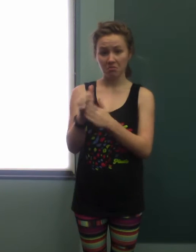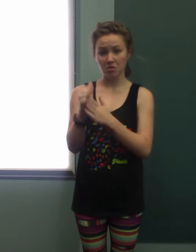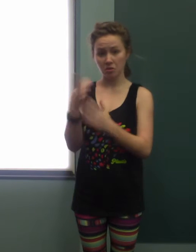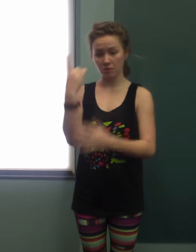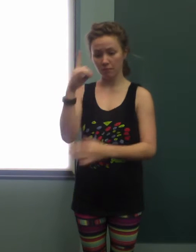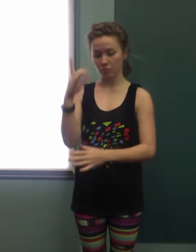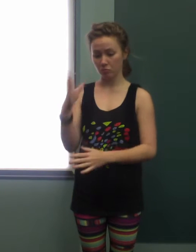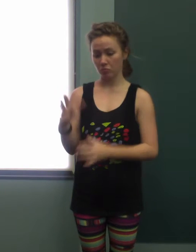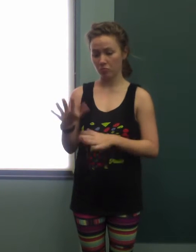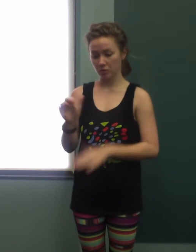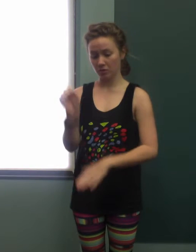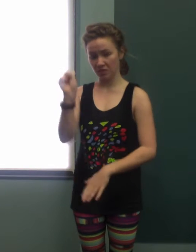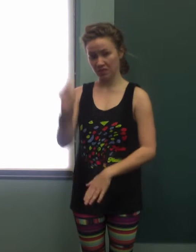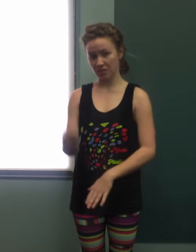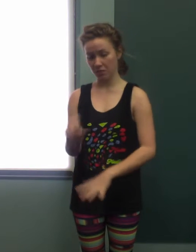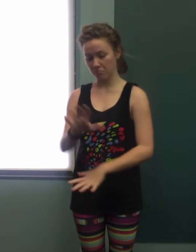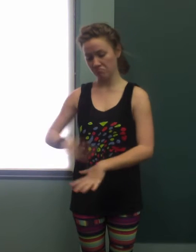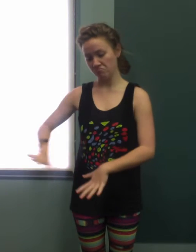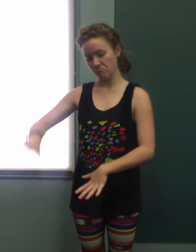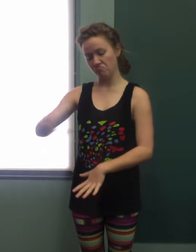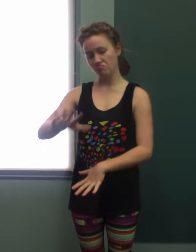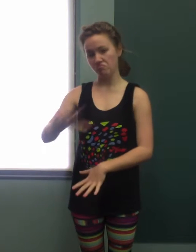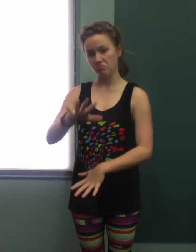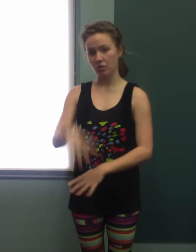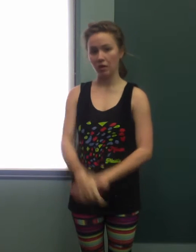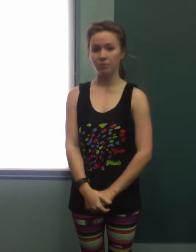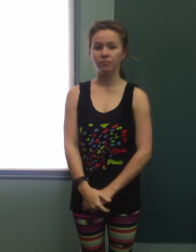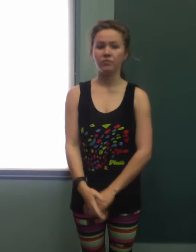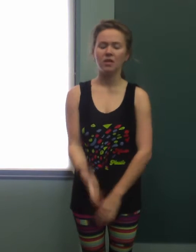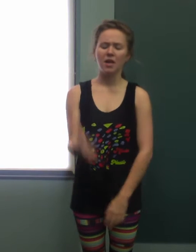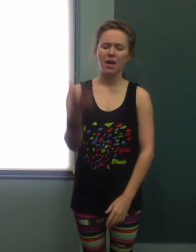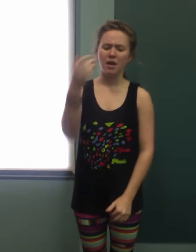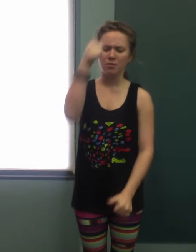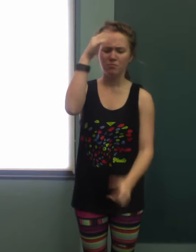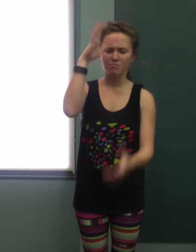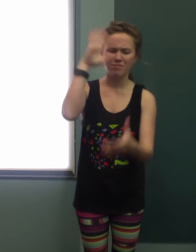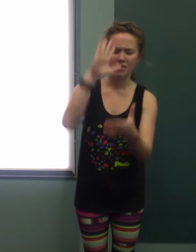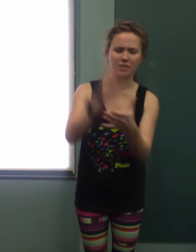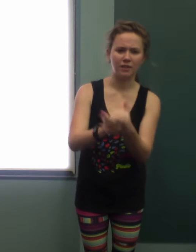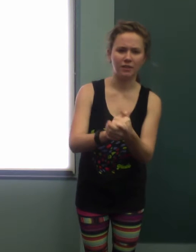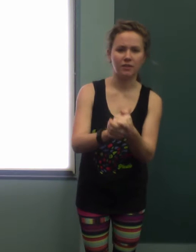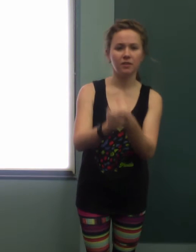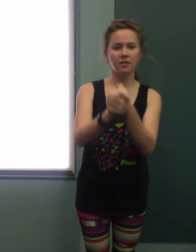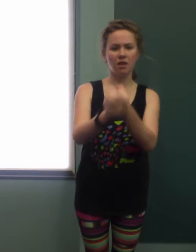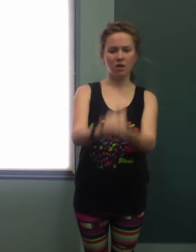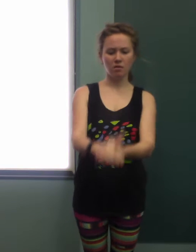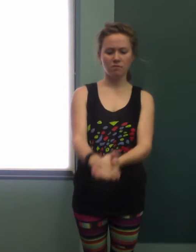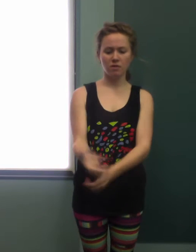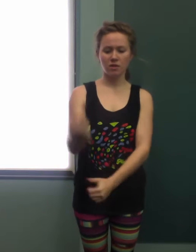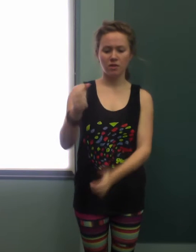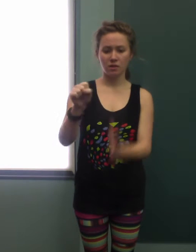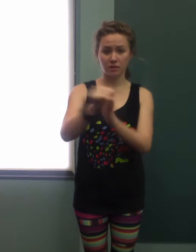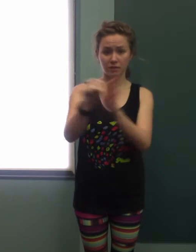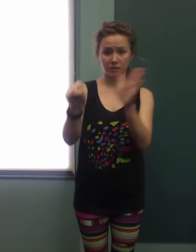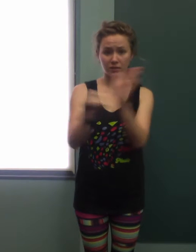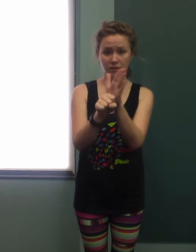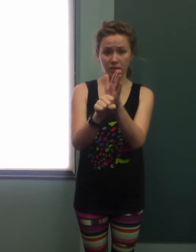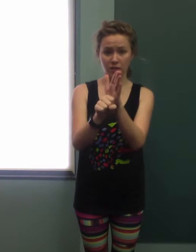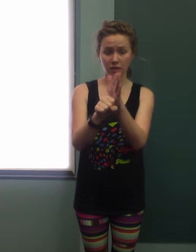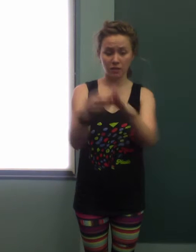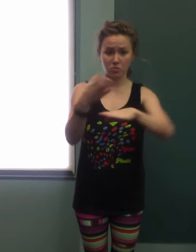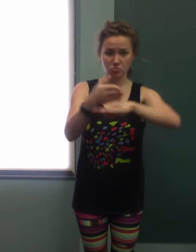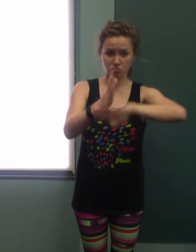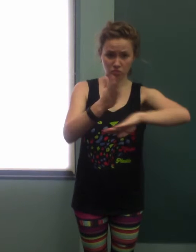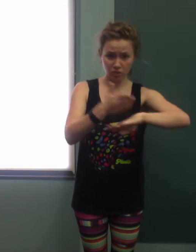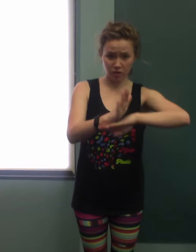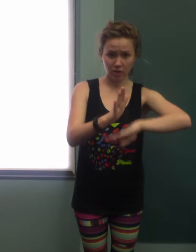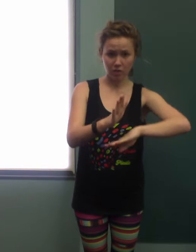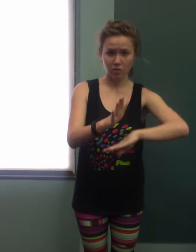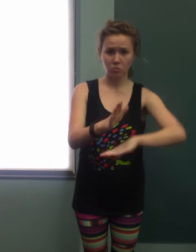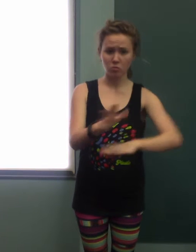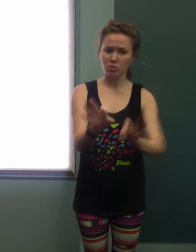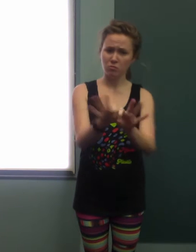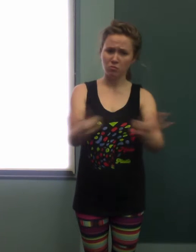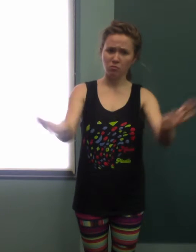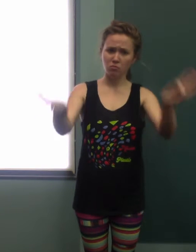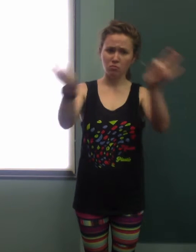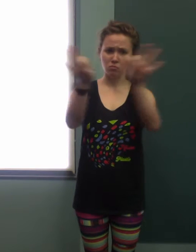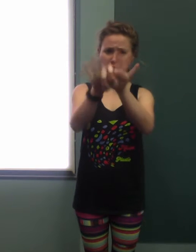the minority against a tyrannical majority of the Northerners. Overall, before Fort